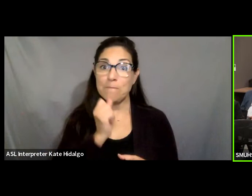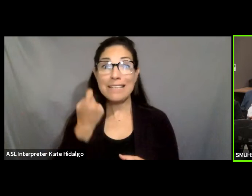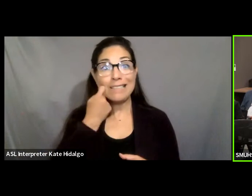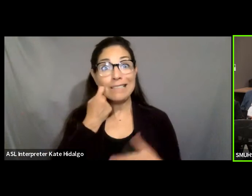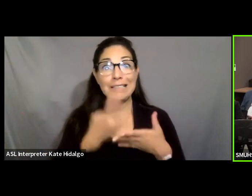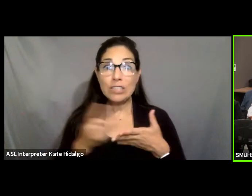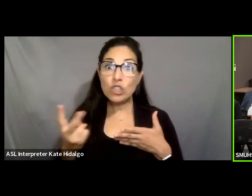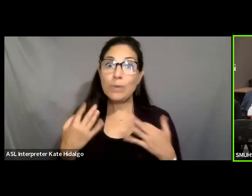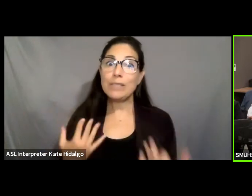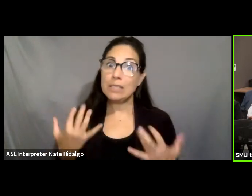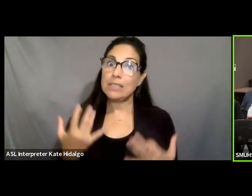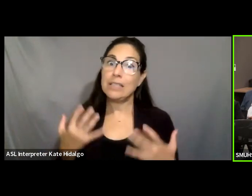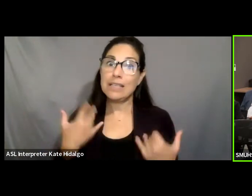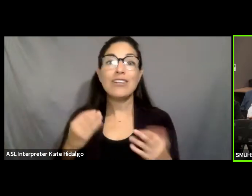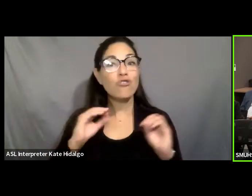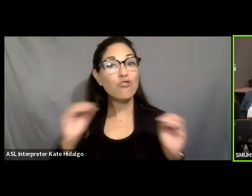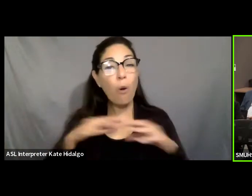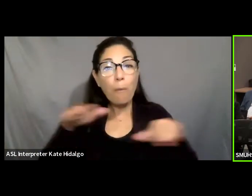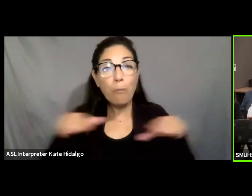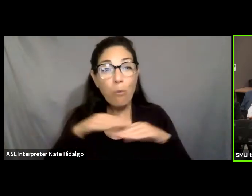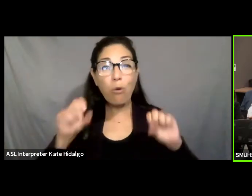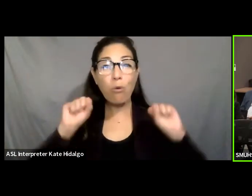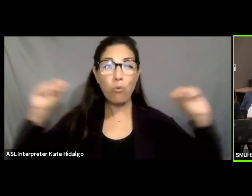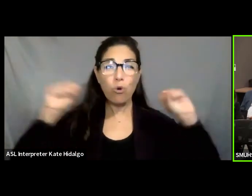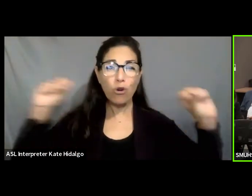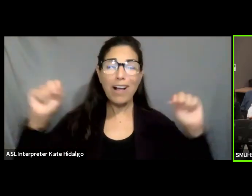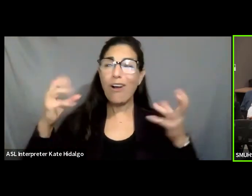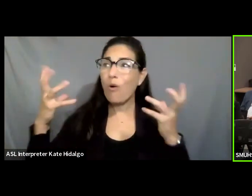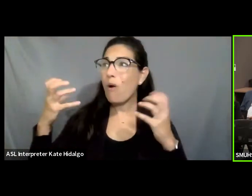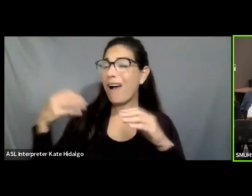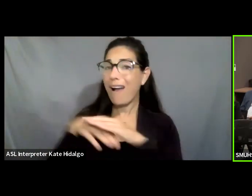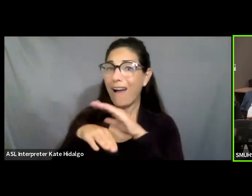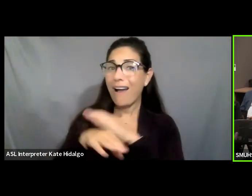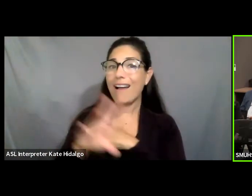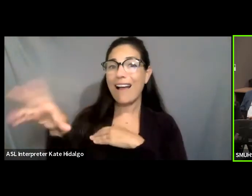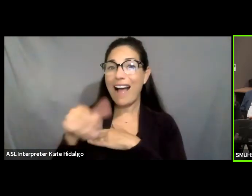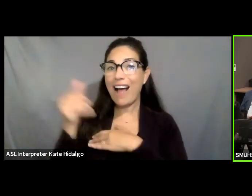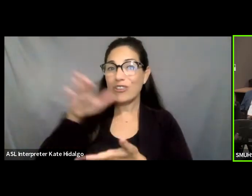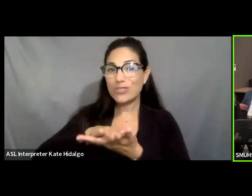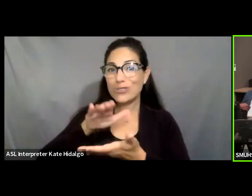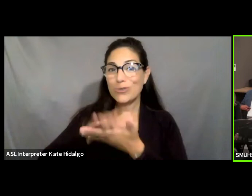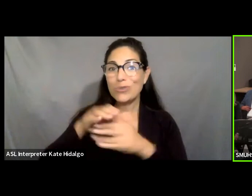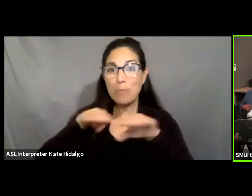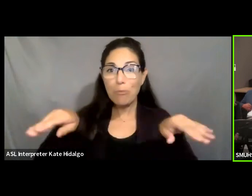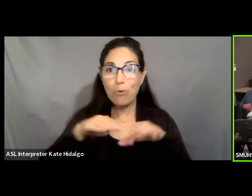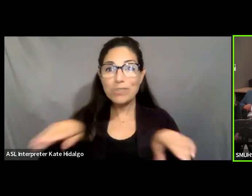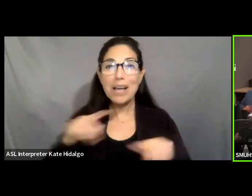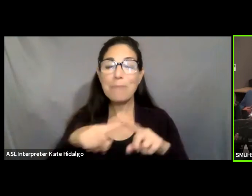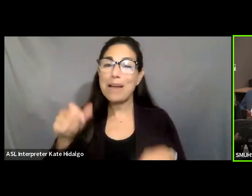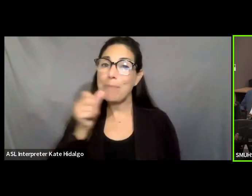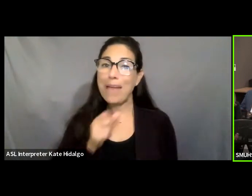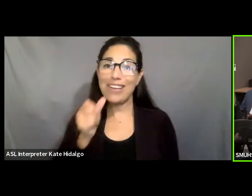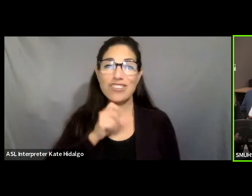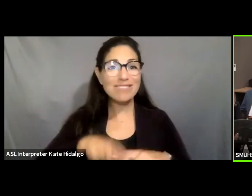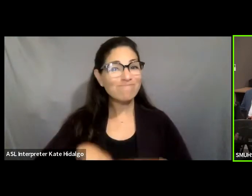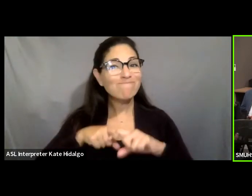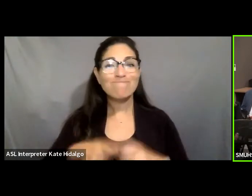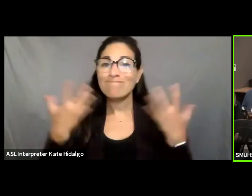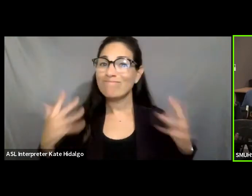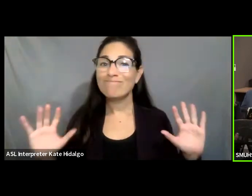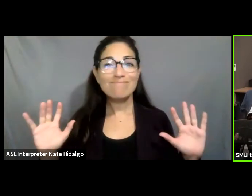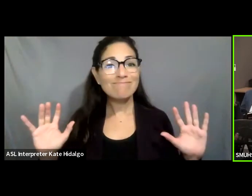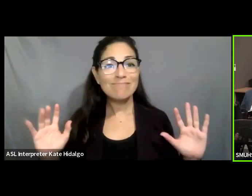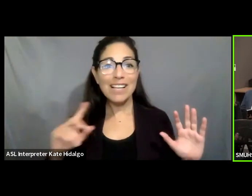weeks, skipping pool workouts and begging for limited access to other schools' pools, but the patience has ended. This has